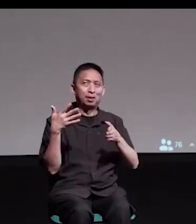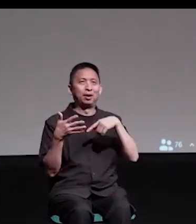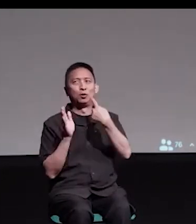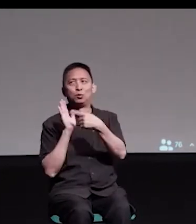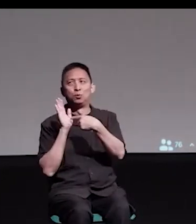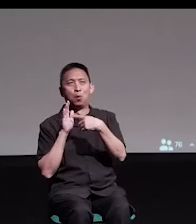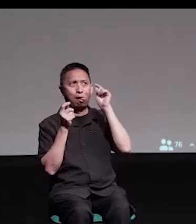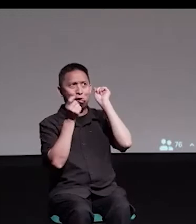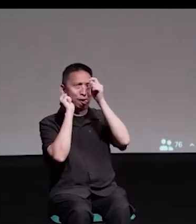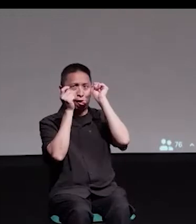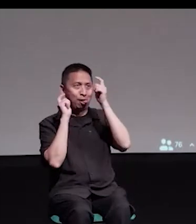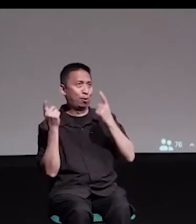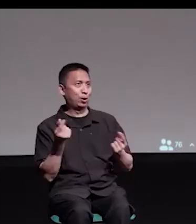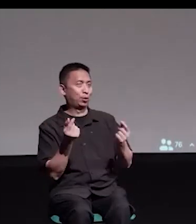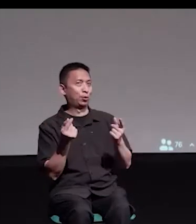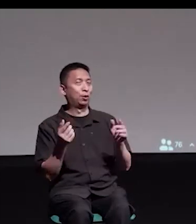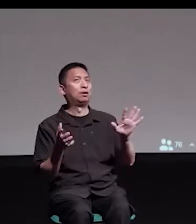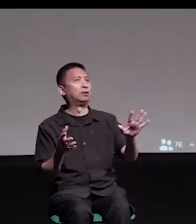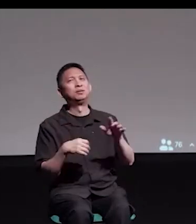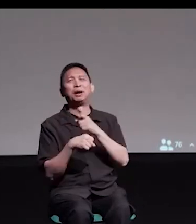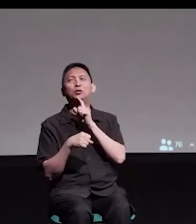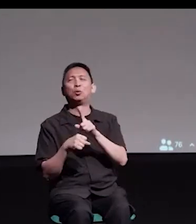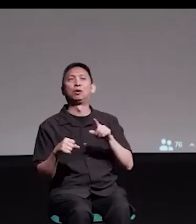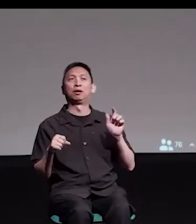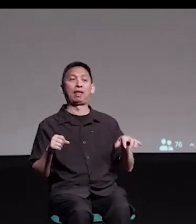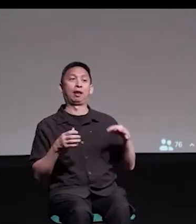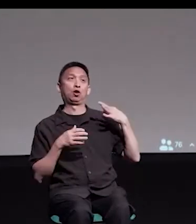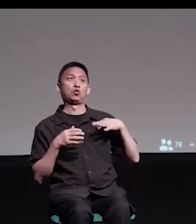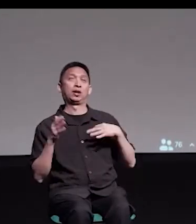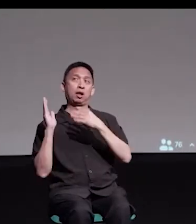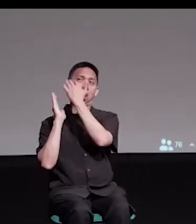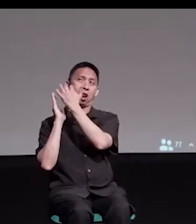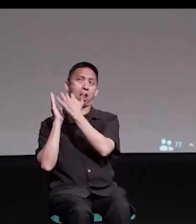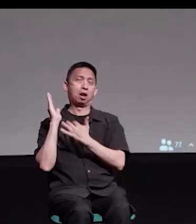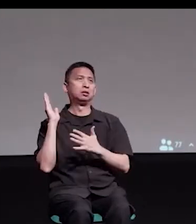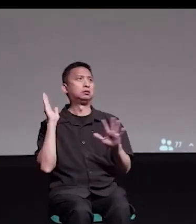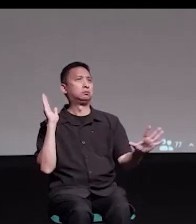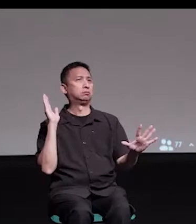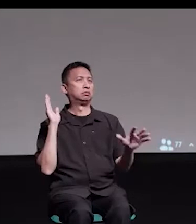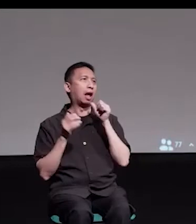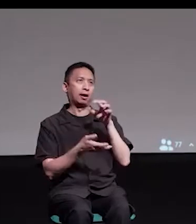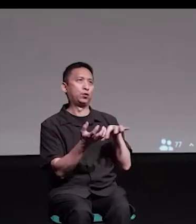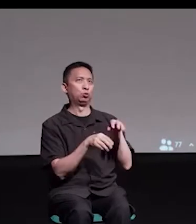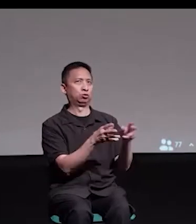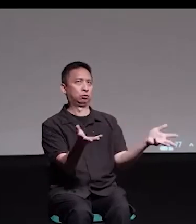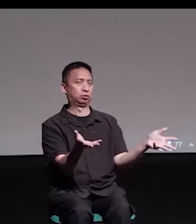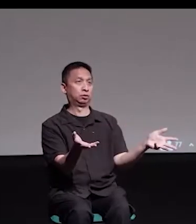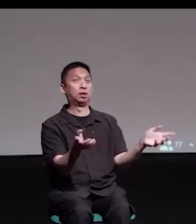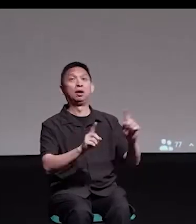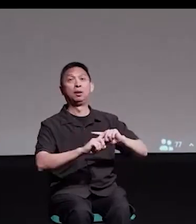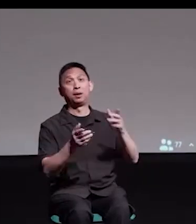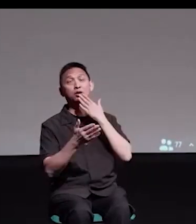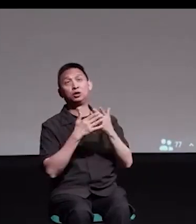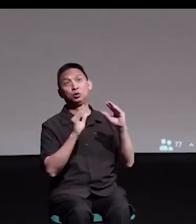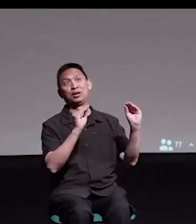isn't confusing, like having that credit might be good, just in terms of educating